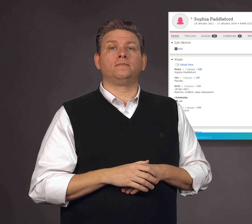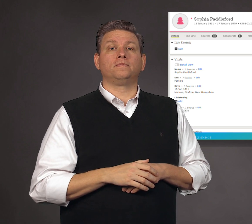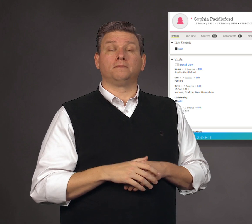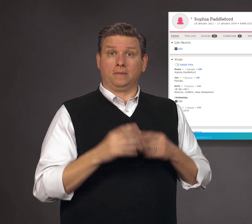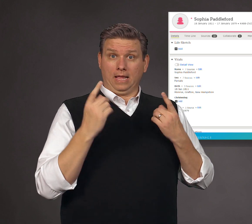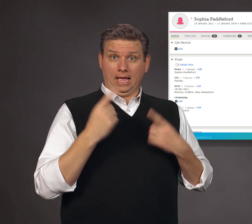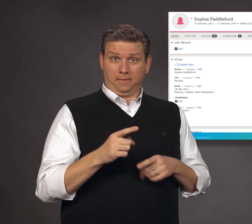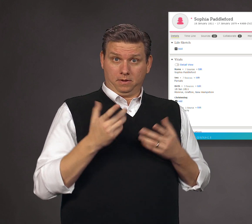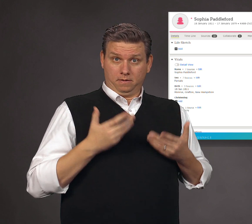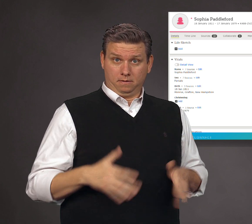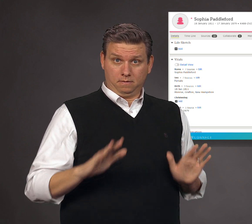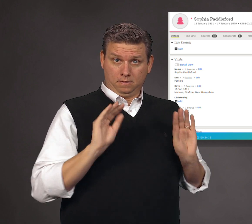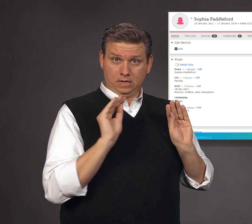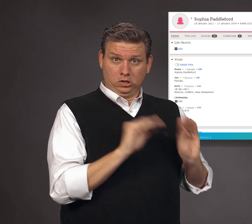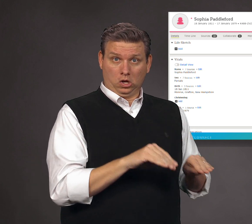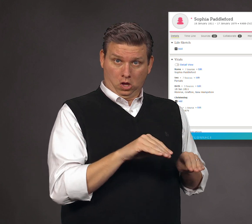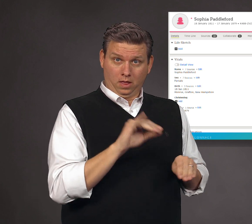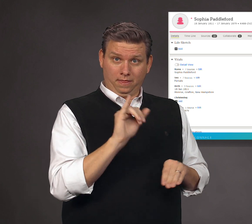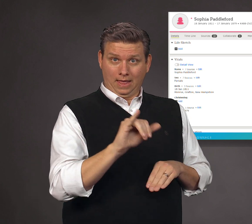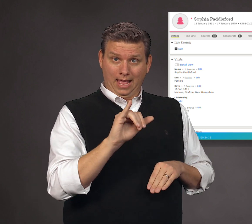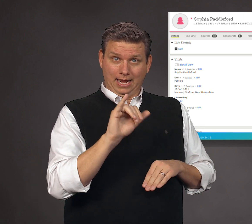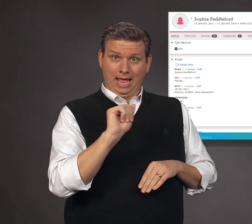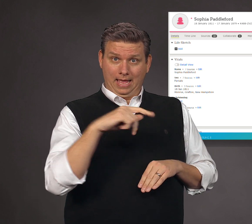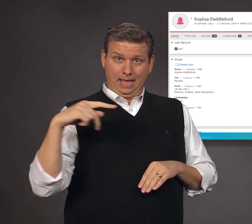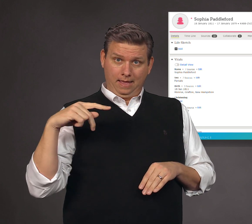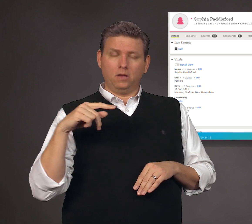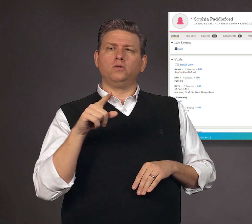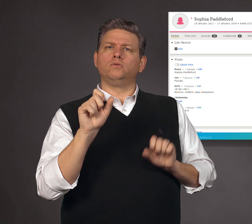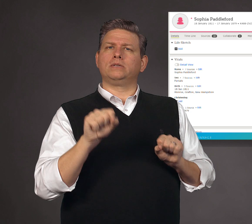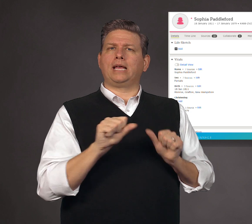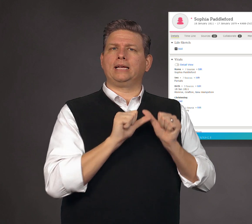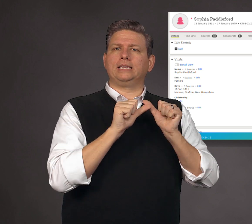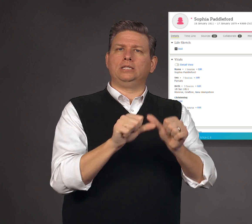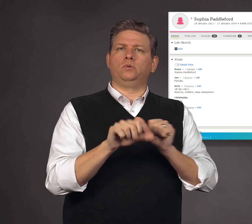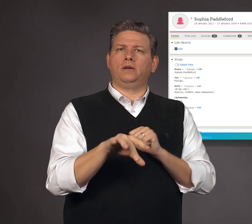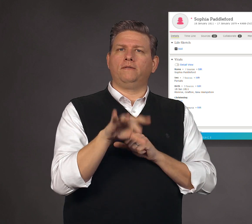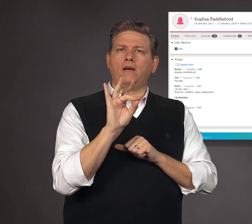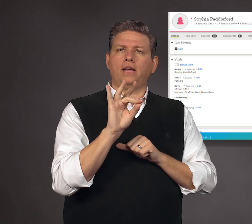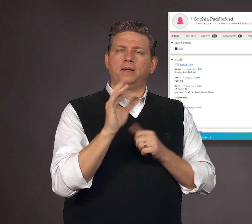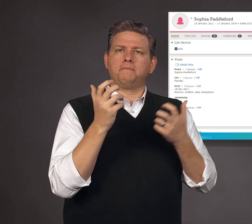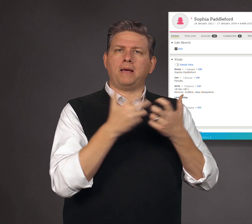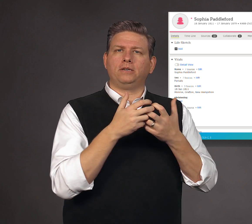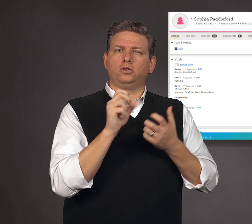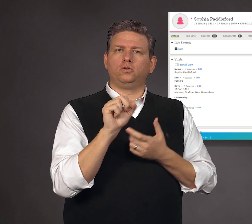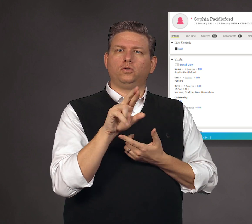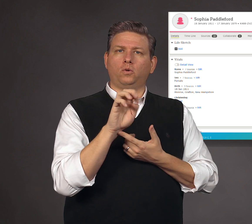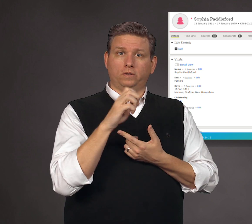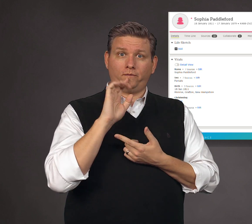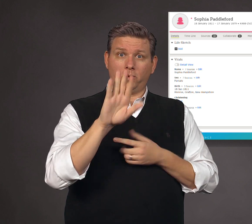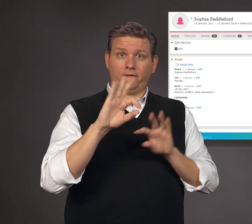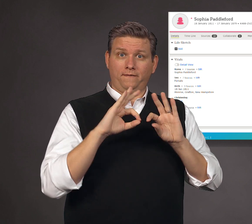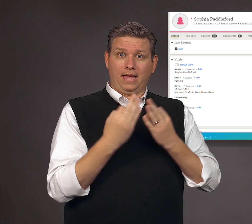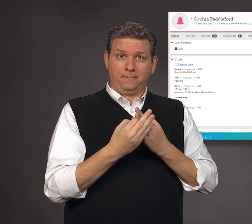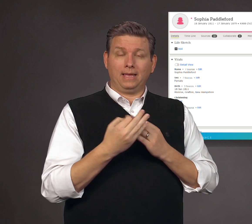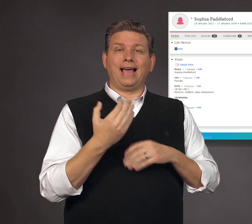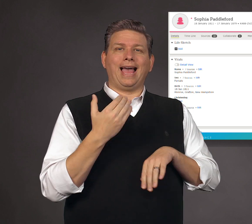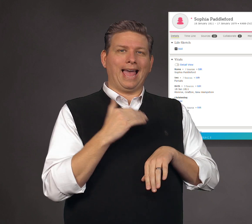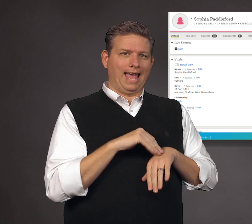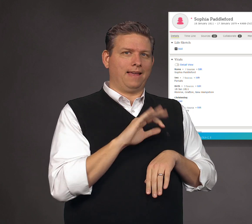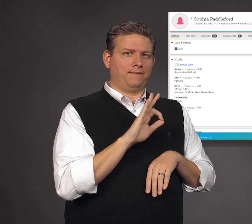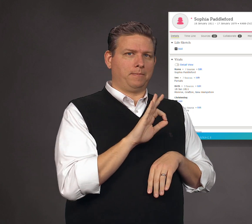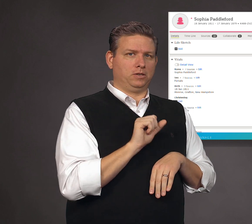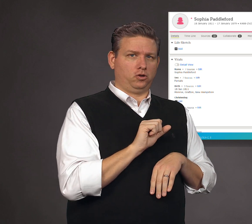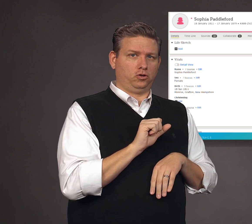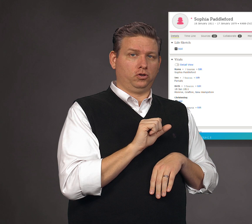Once you have installed the RecordSeek browser extension, you are ready to continue finding and attaching sources to your Ancestors profile at